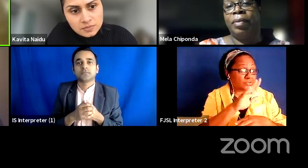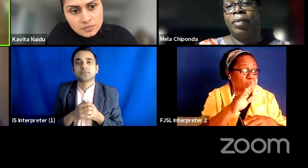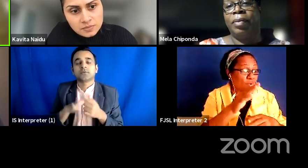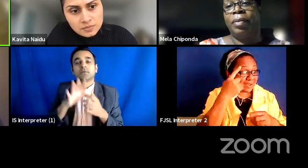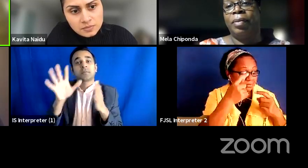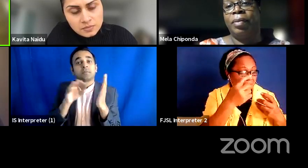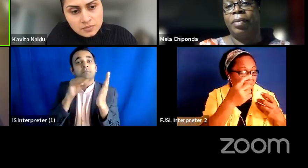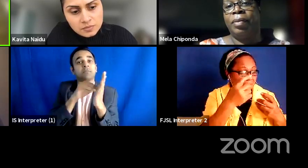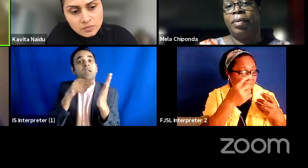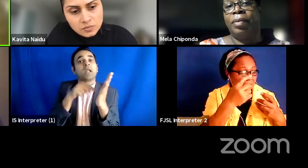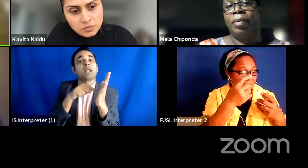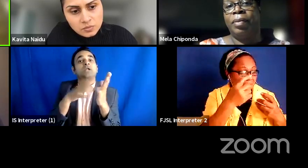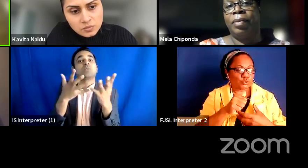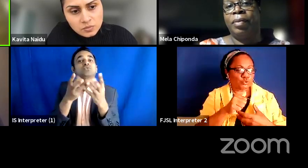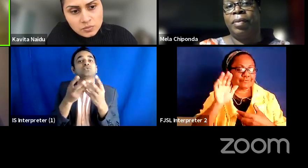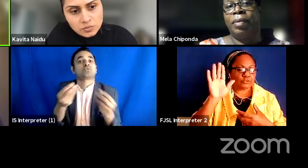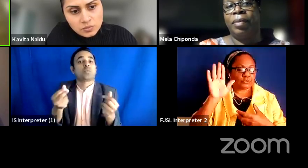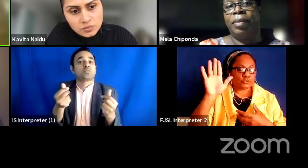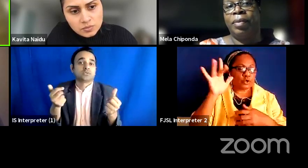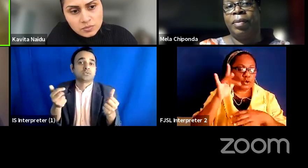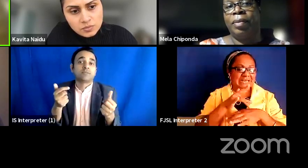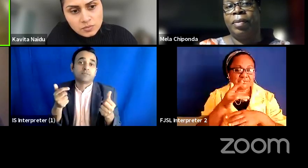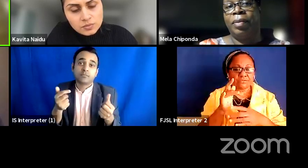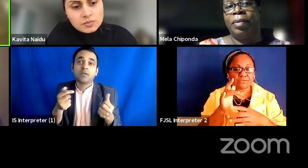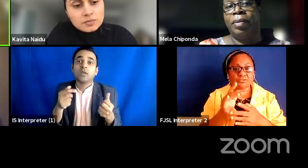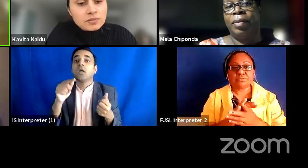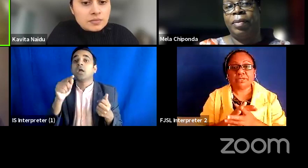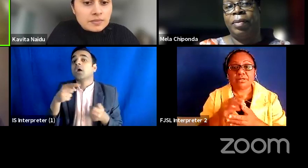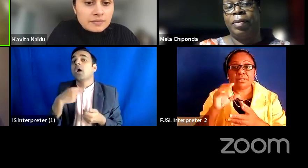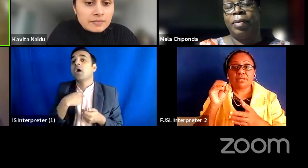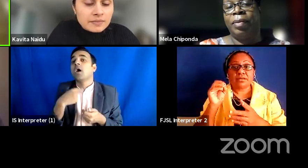Kavita, you could speak to